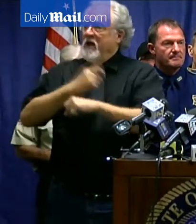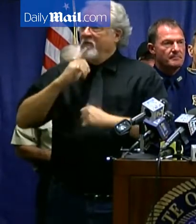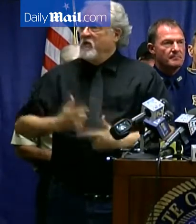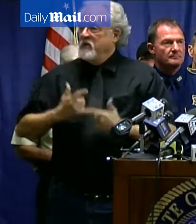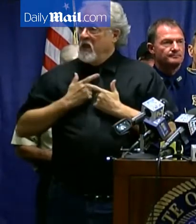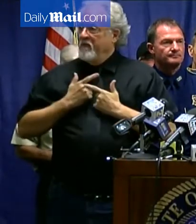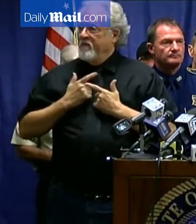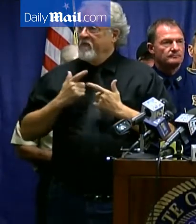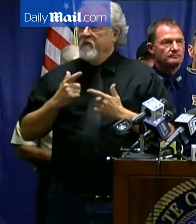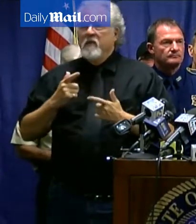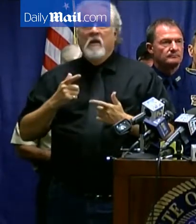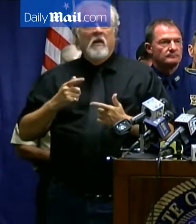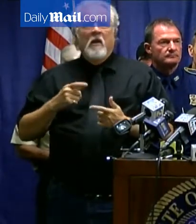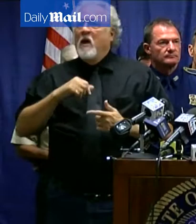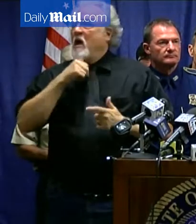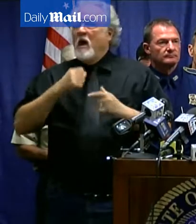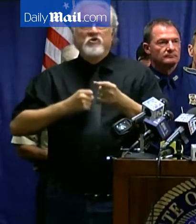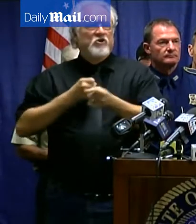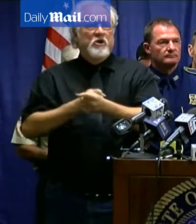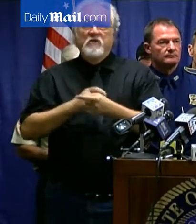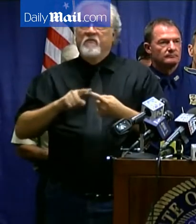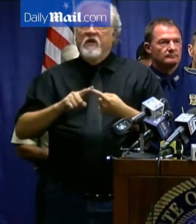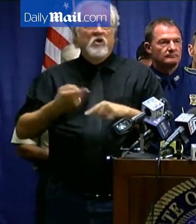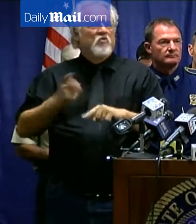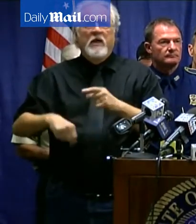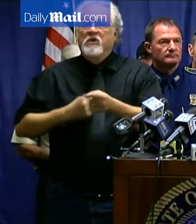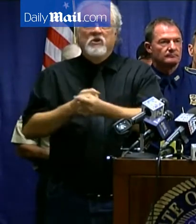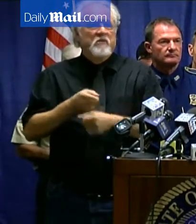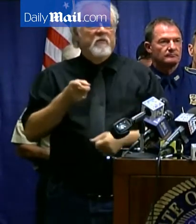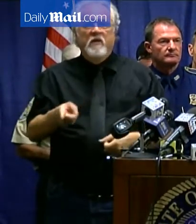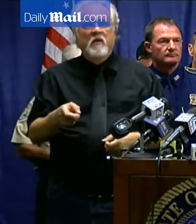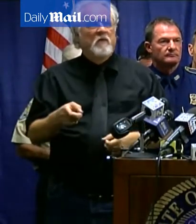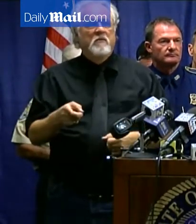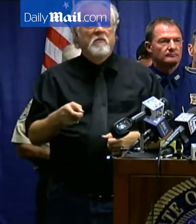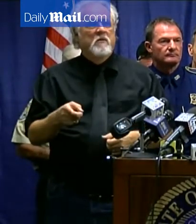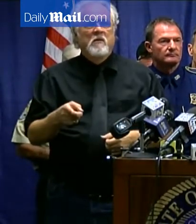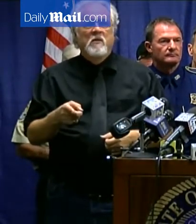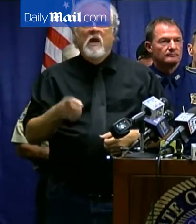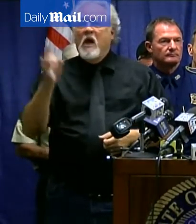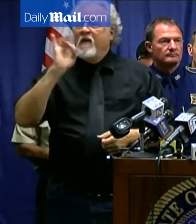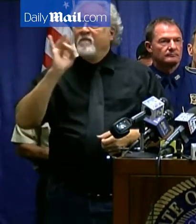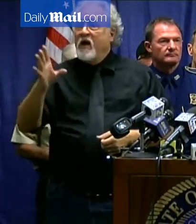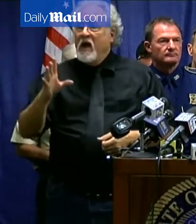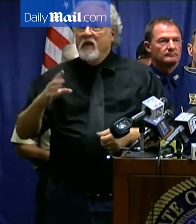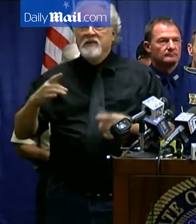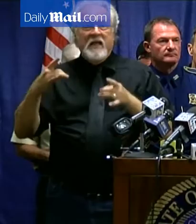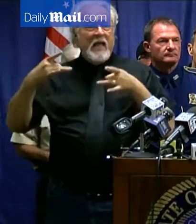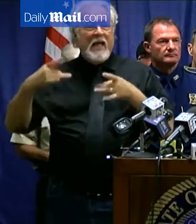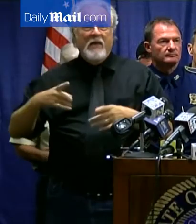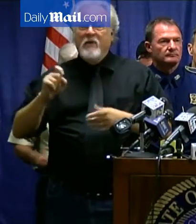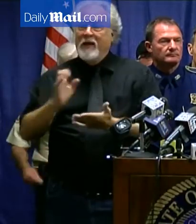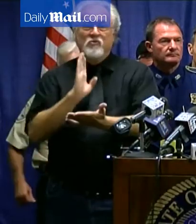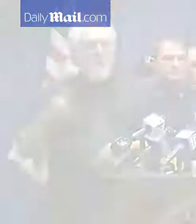his life. It's unjustified, it's unjustifiable. The violence, the hatred just